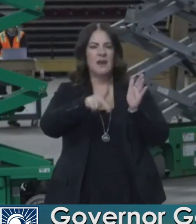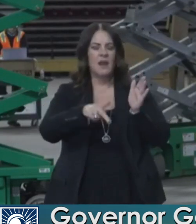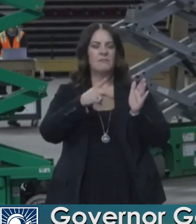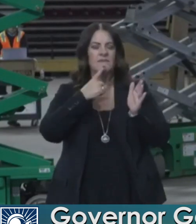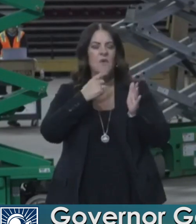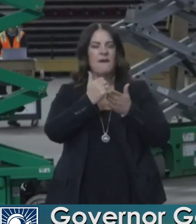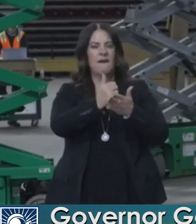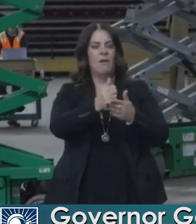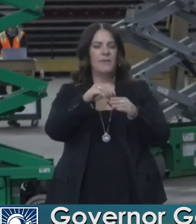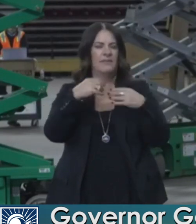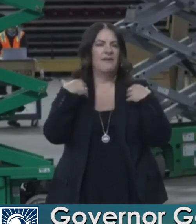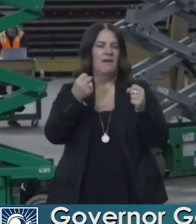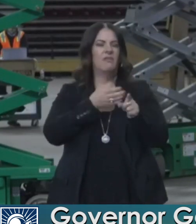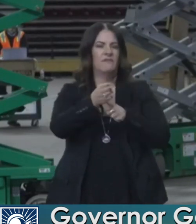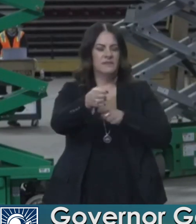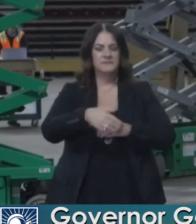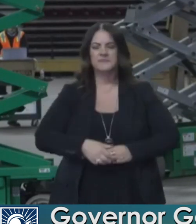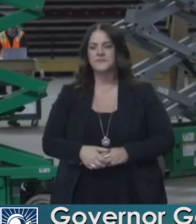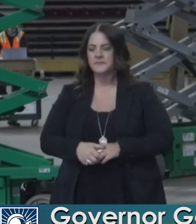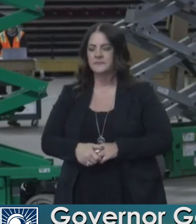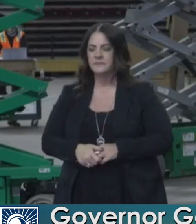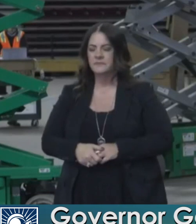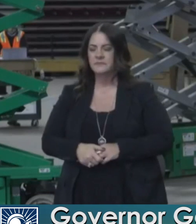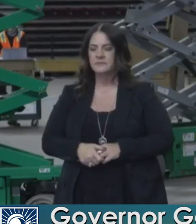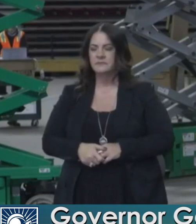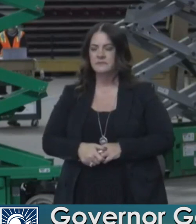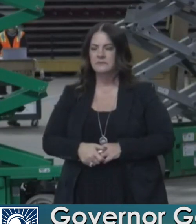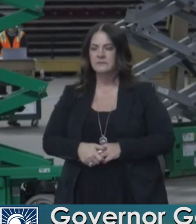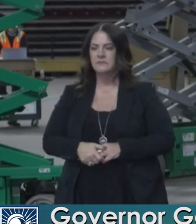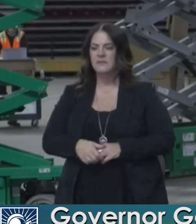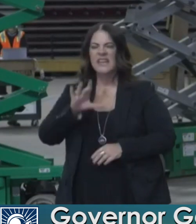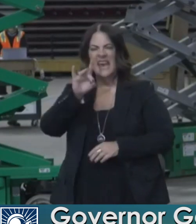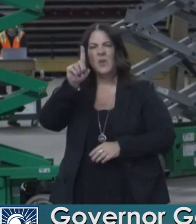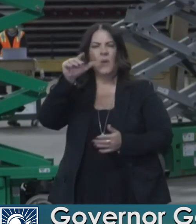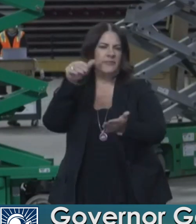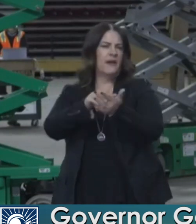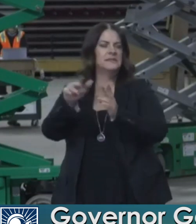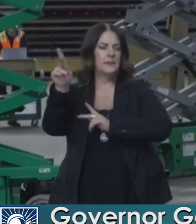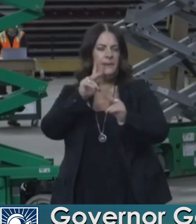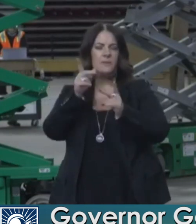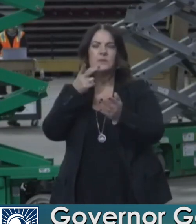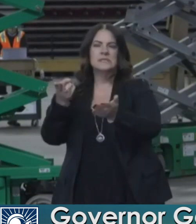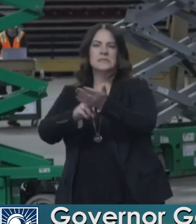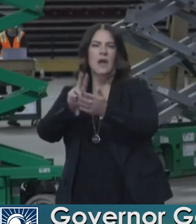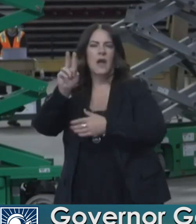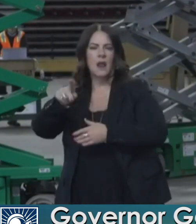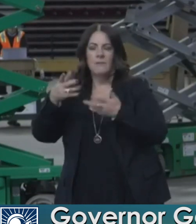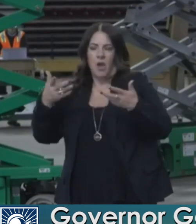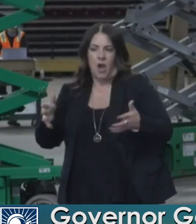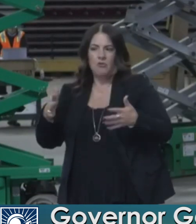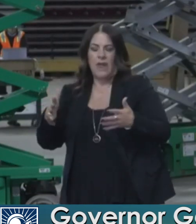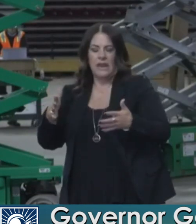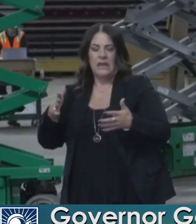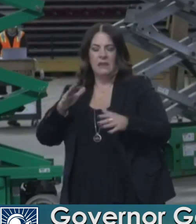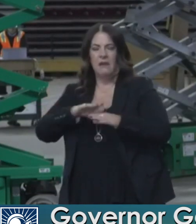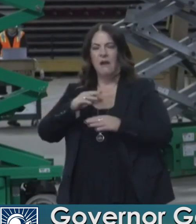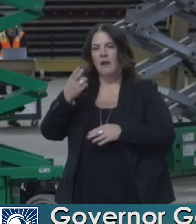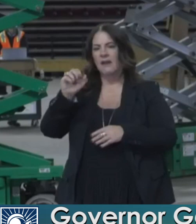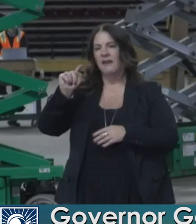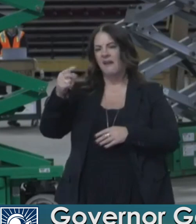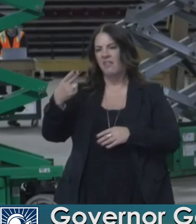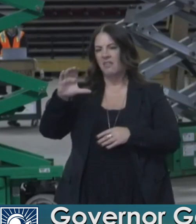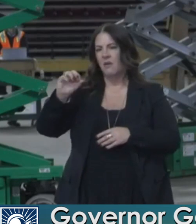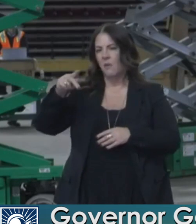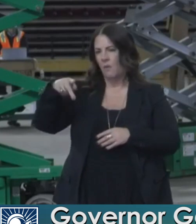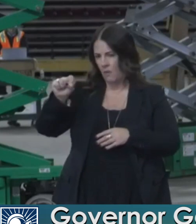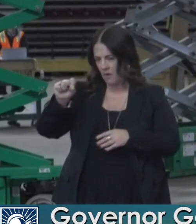you that not everybody that will be part of the Health Corps, again, over 81,000 people that have already signed up, not all of